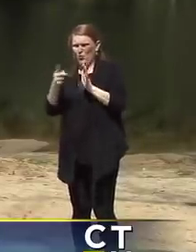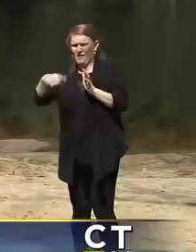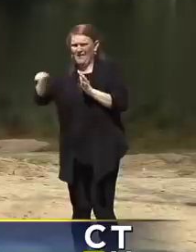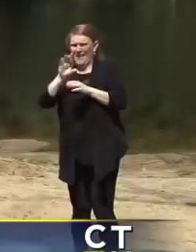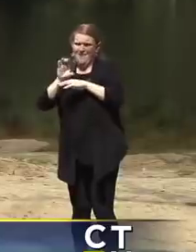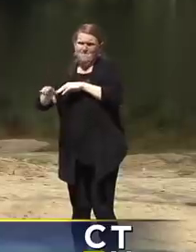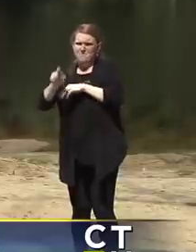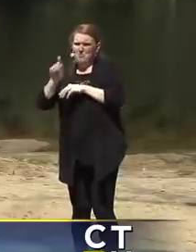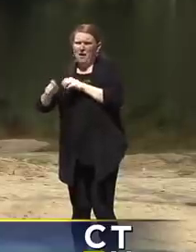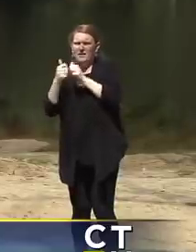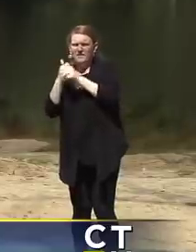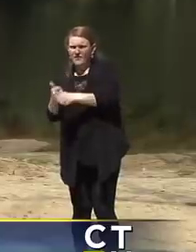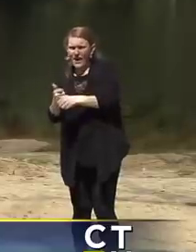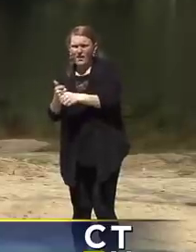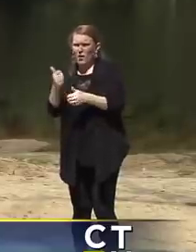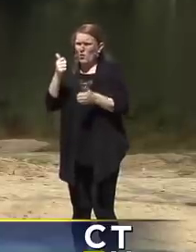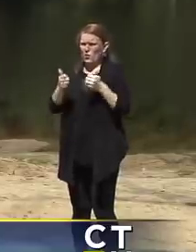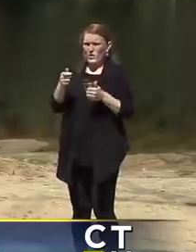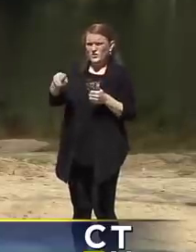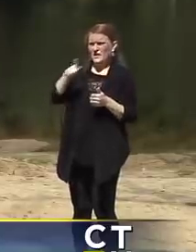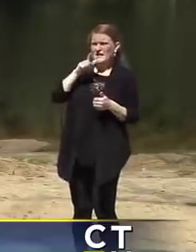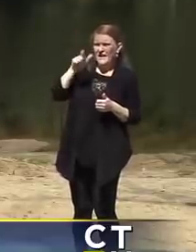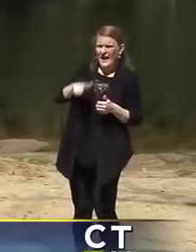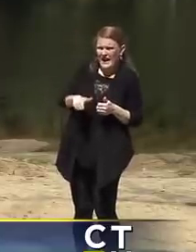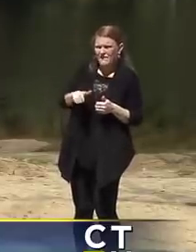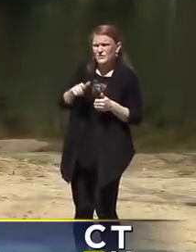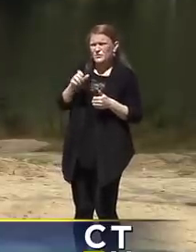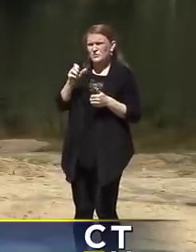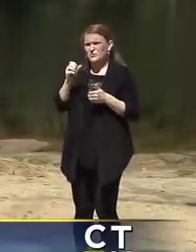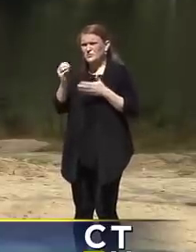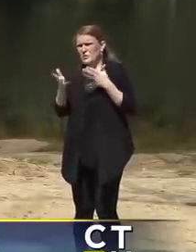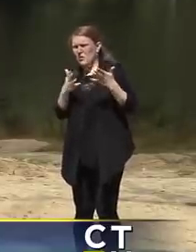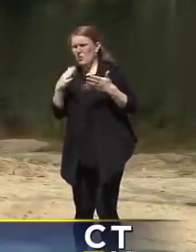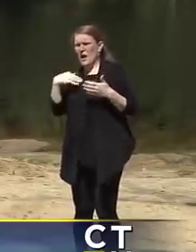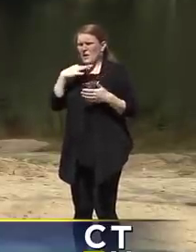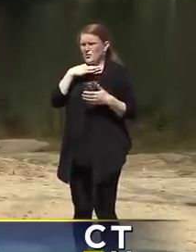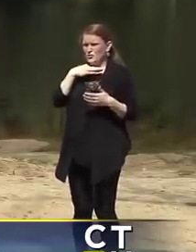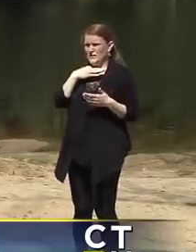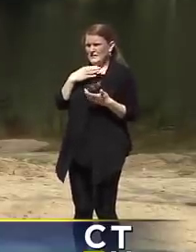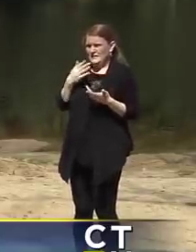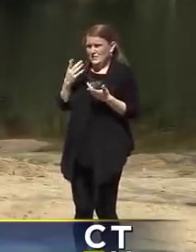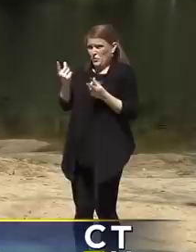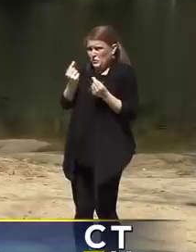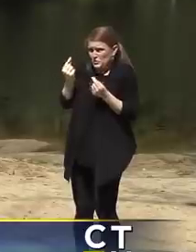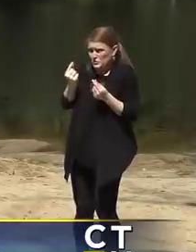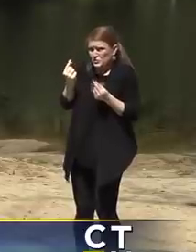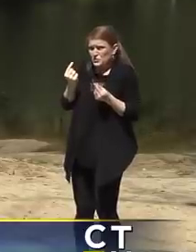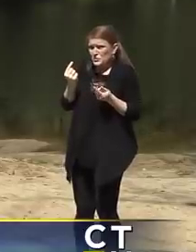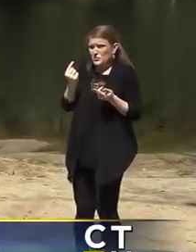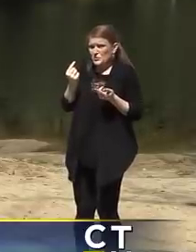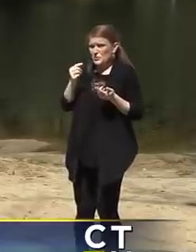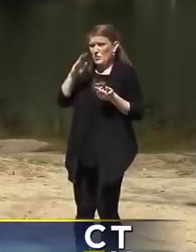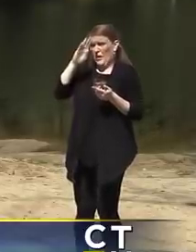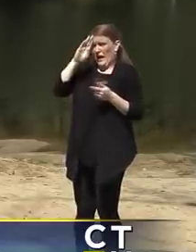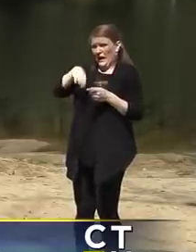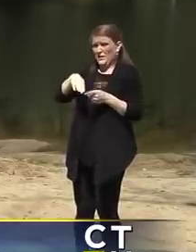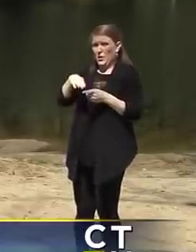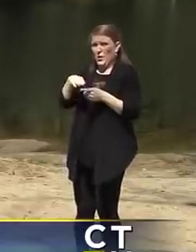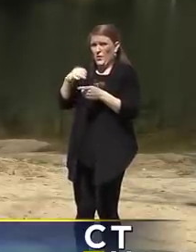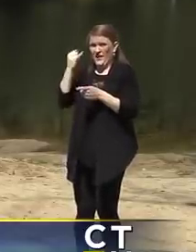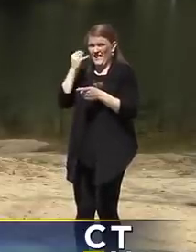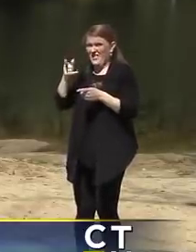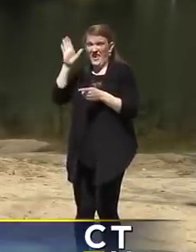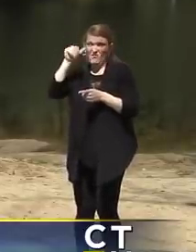staff about what you might do other than what you mentioned yesterday, using the bully pulpit to make clear